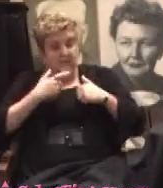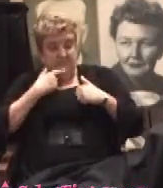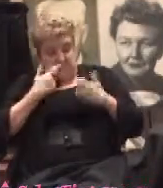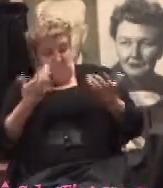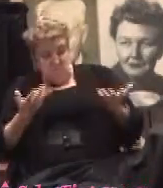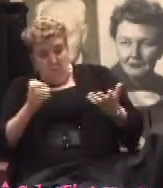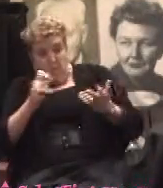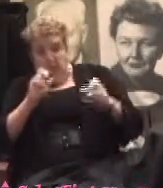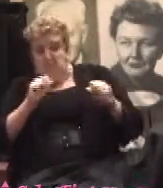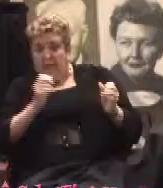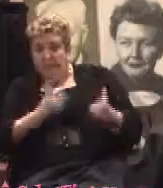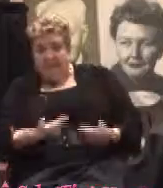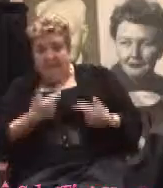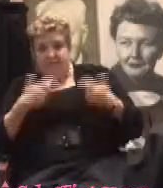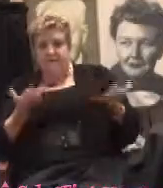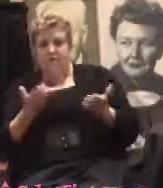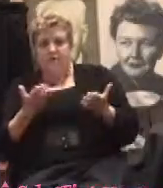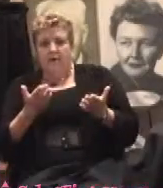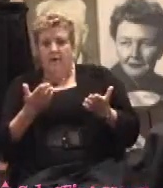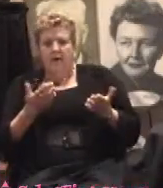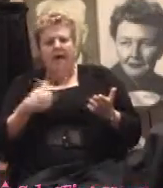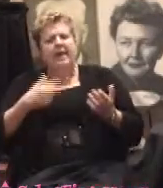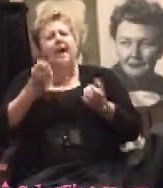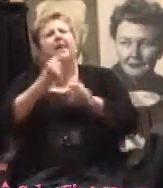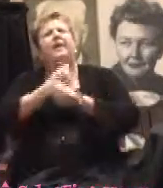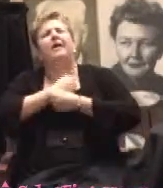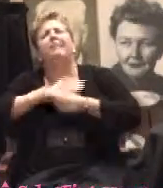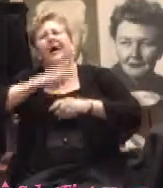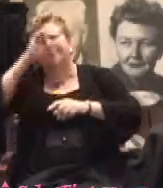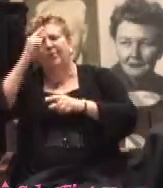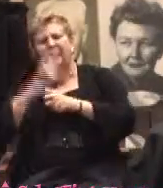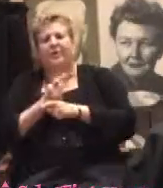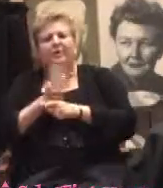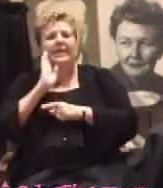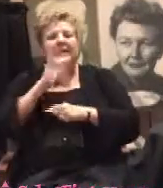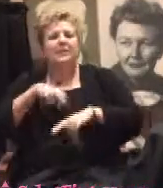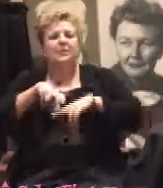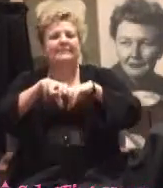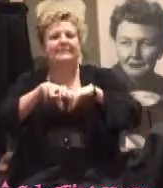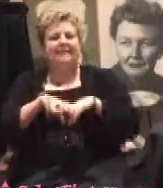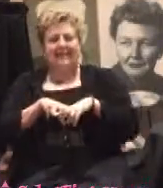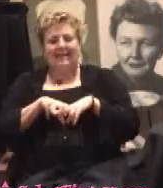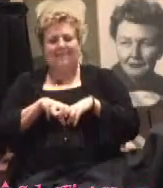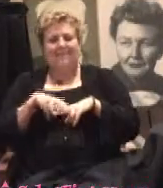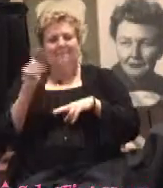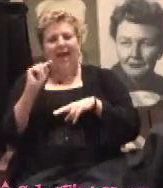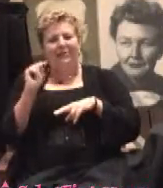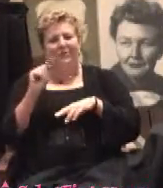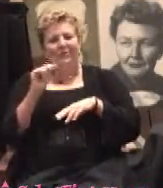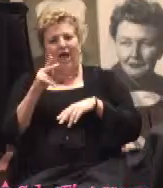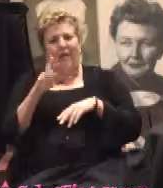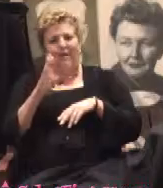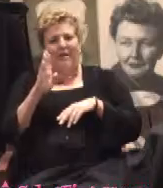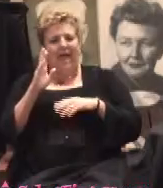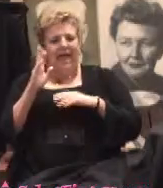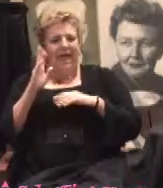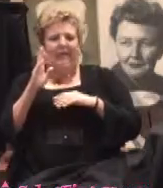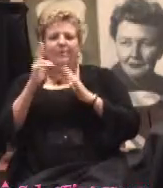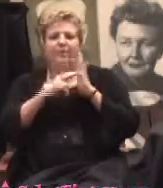here. And I loved him, and he would sit in the bathtub and read this magical blue book. And I would shave and look at that book and think,